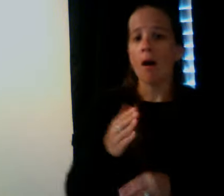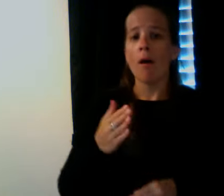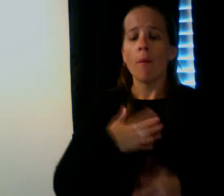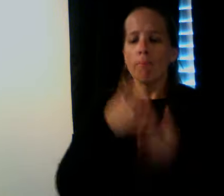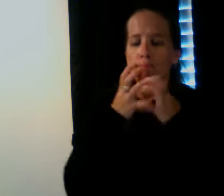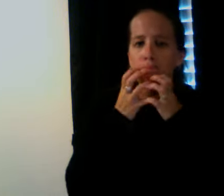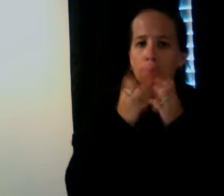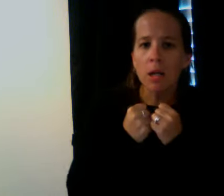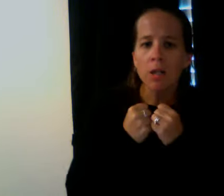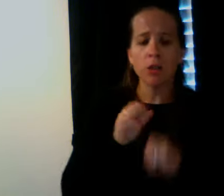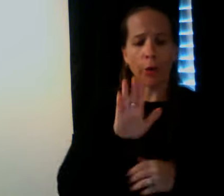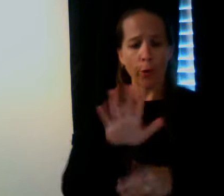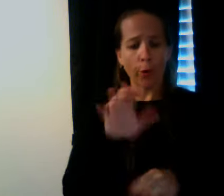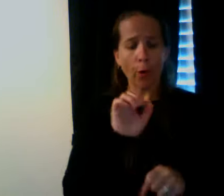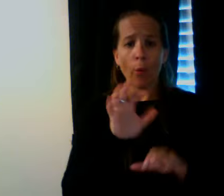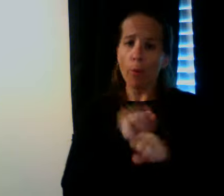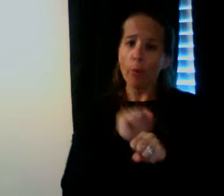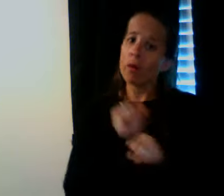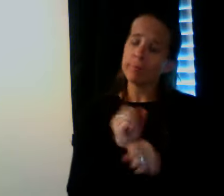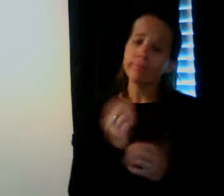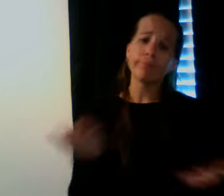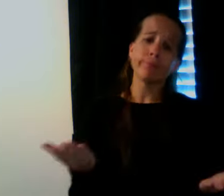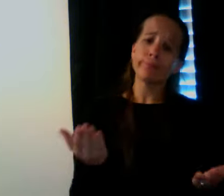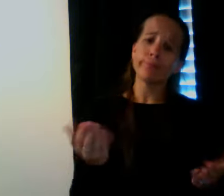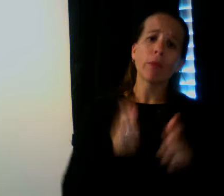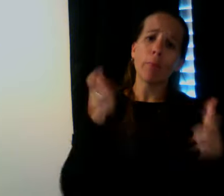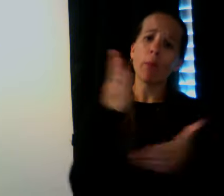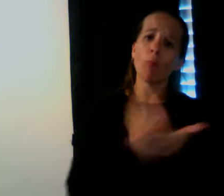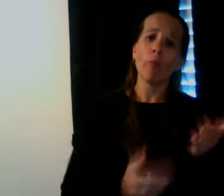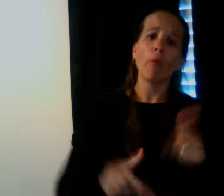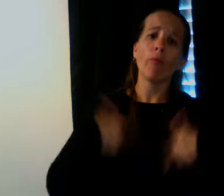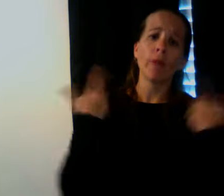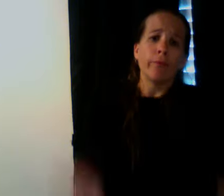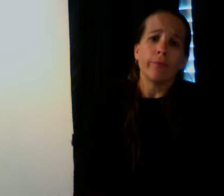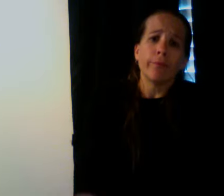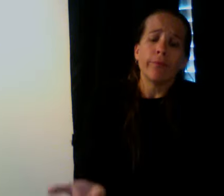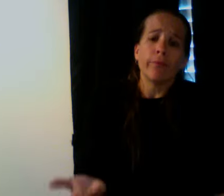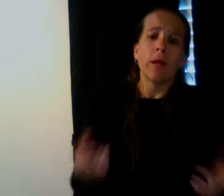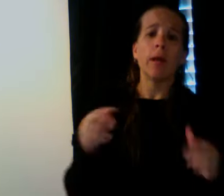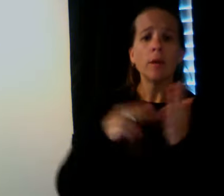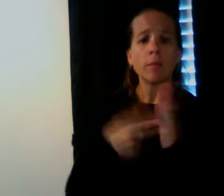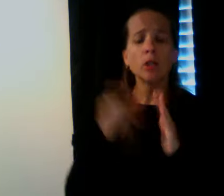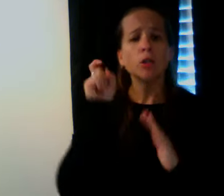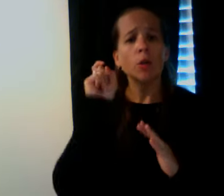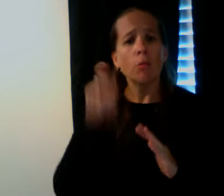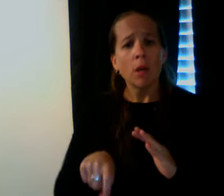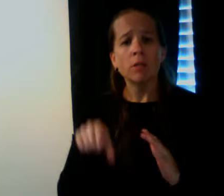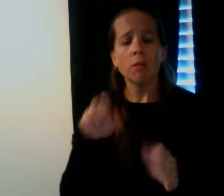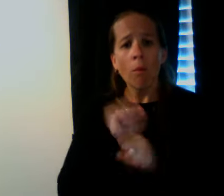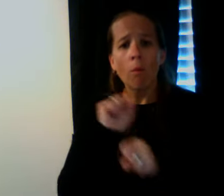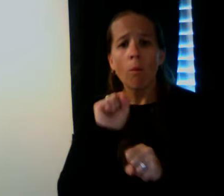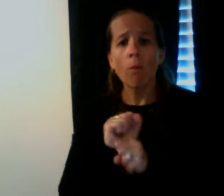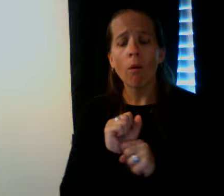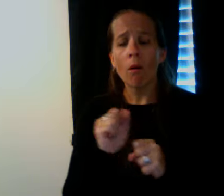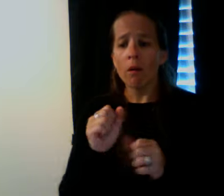is going to fill a large part of your life. And the only way to be truly satisfied is to do what you believe is great work. And the only way to do great